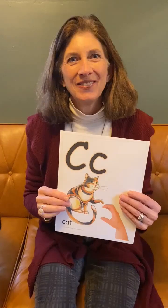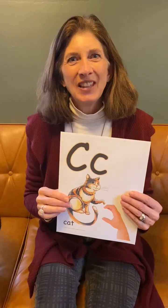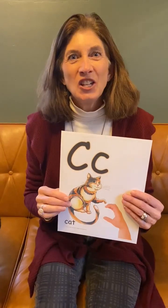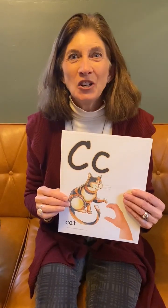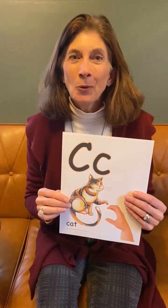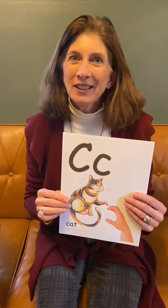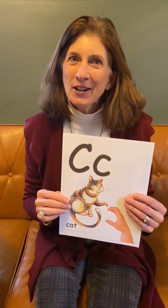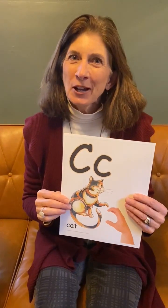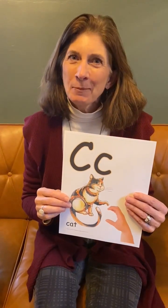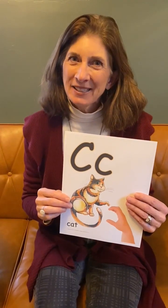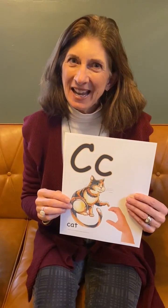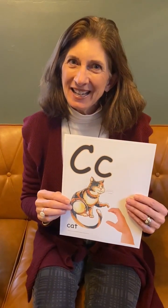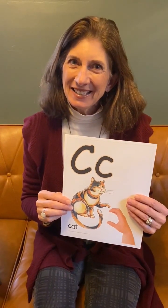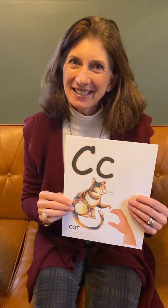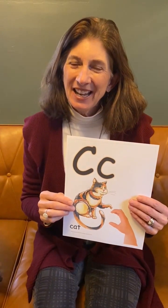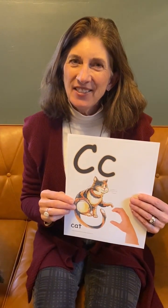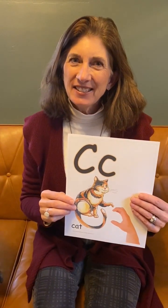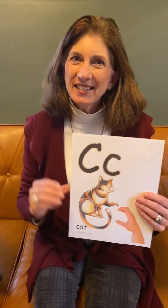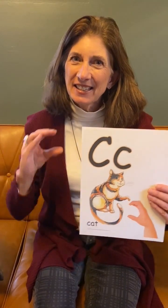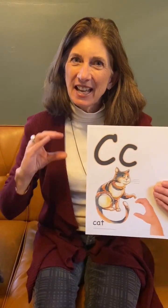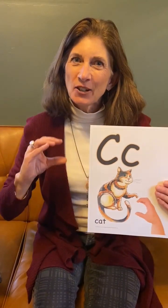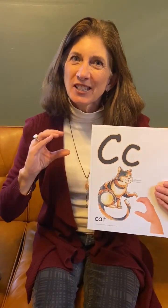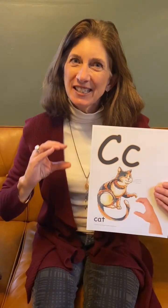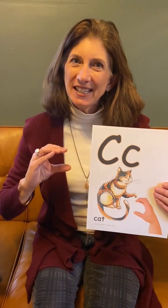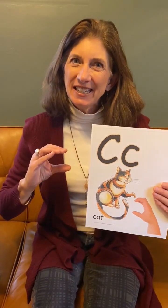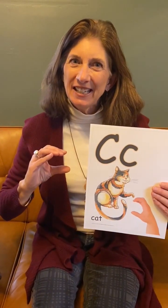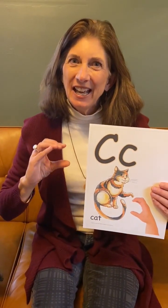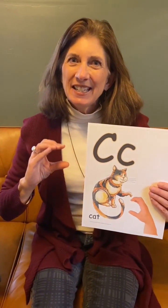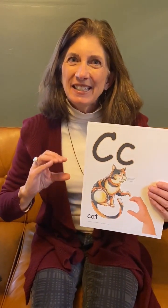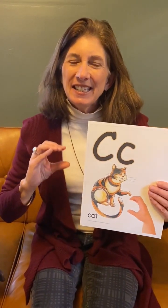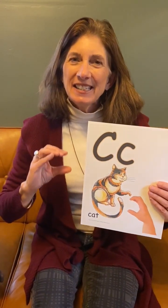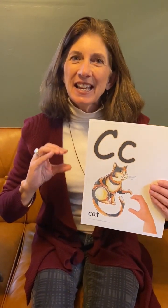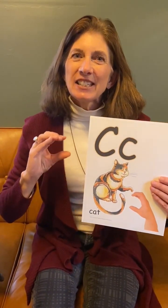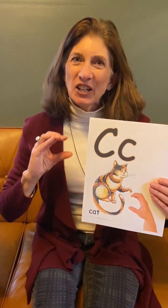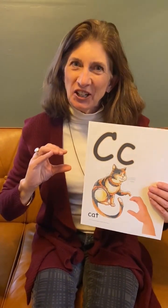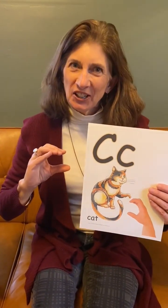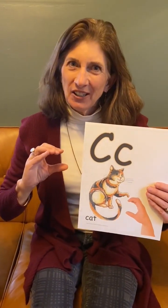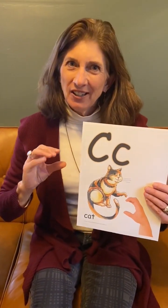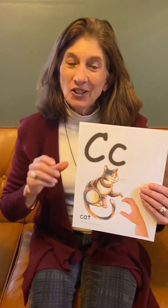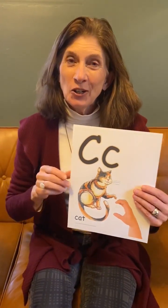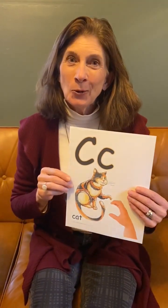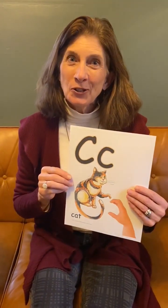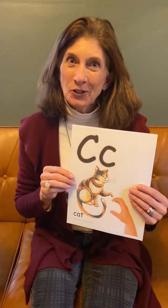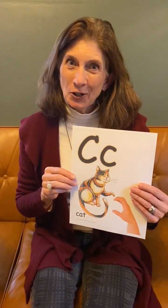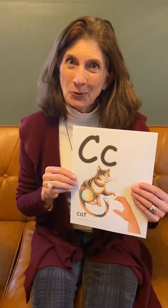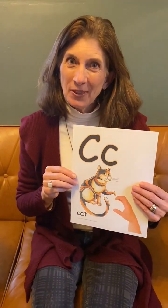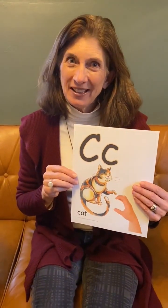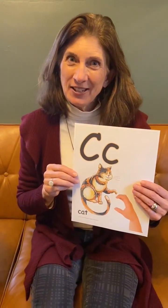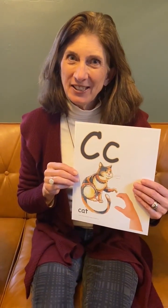Do you know what letter comes next? This is the letter C. C says k. Do you know what starts with the letter